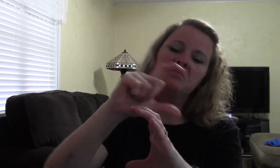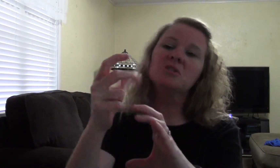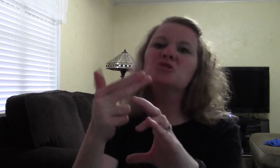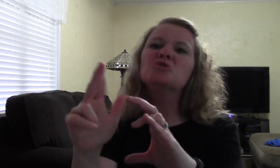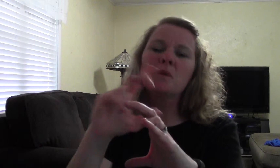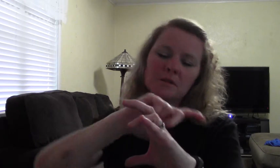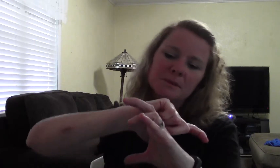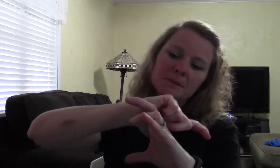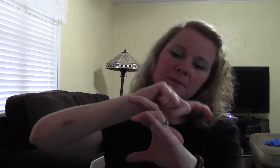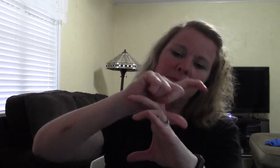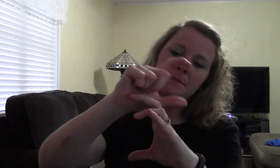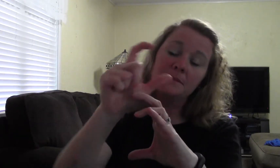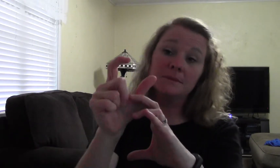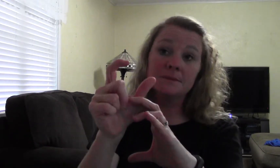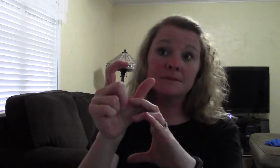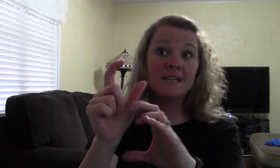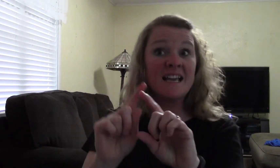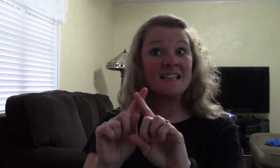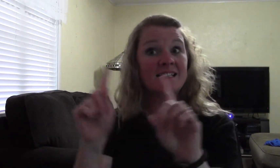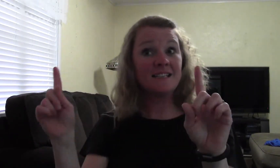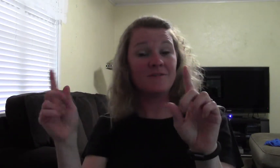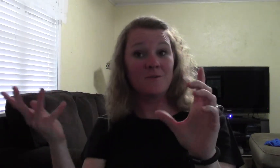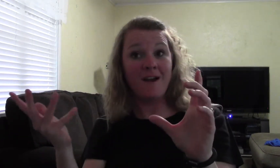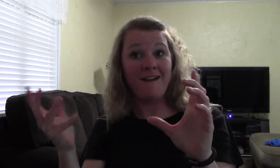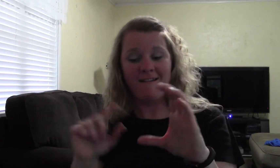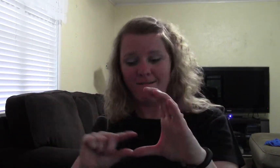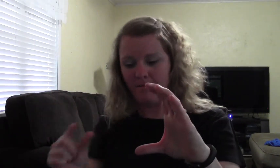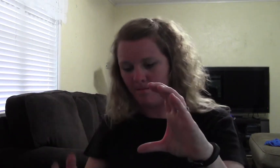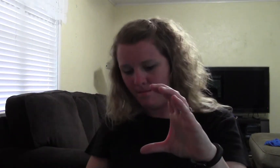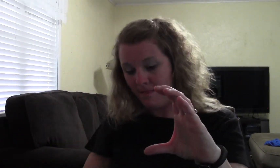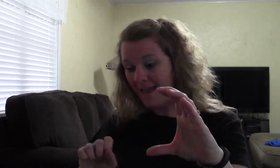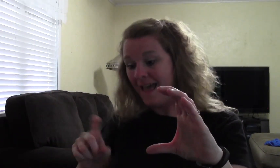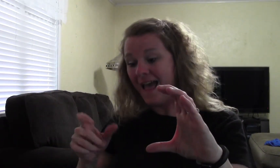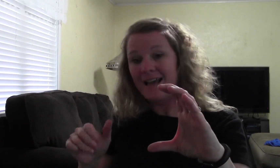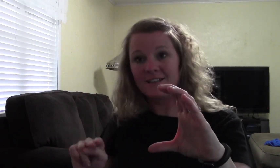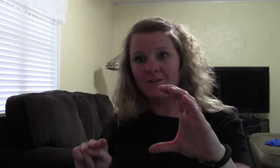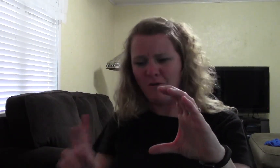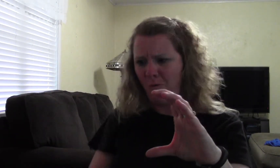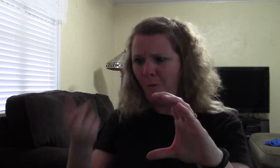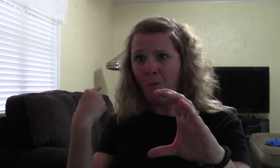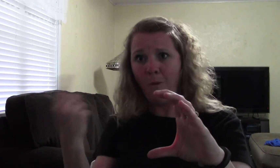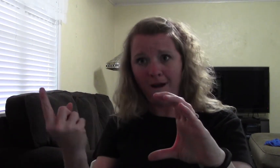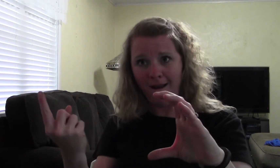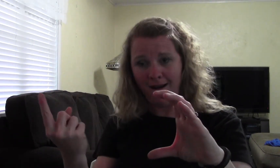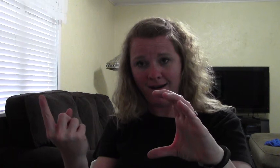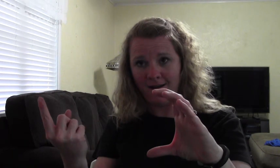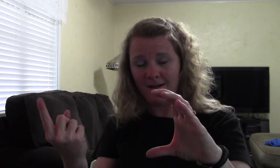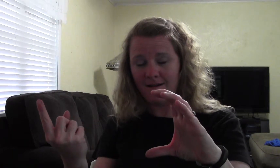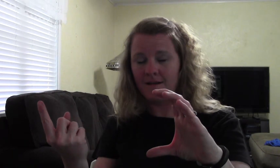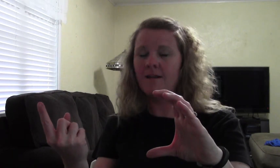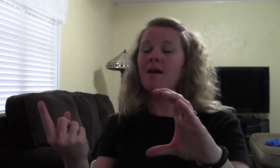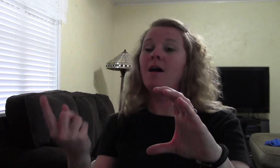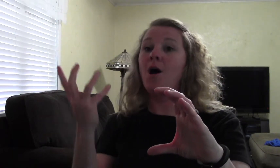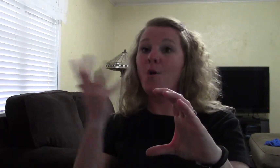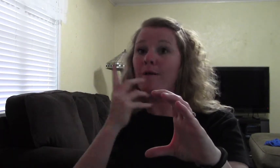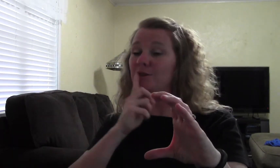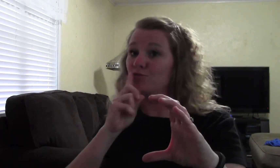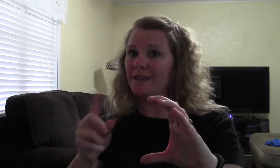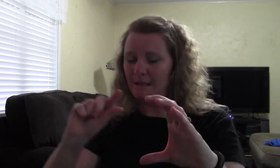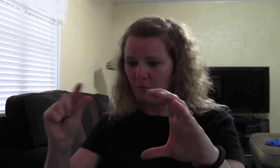to the axon, there's one of them. And extremely long, so long as a matter of fact, you can see